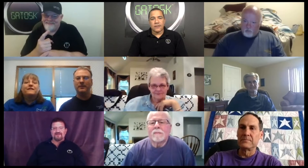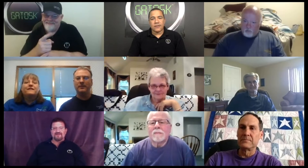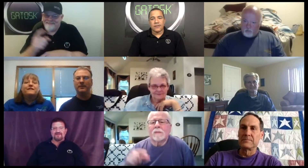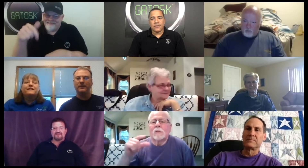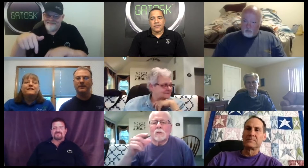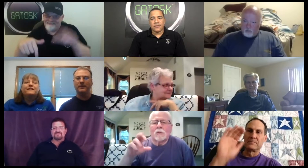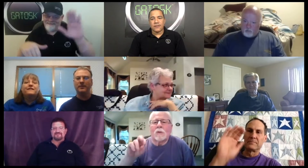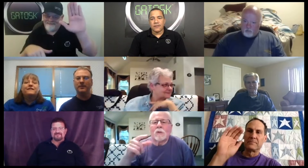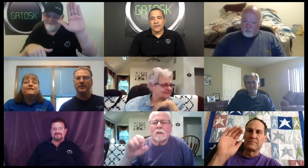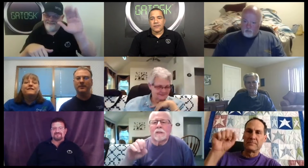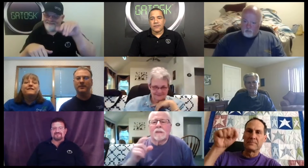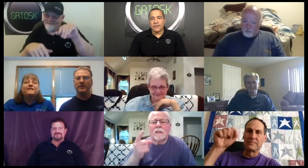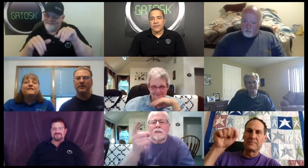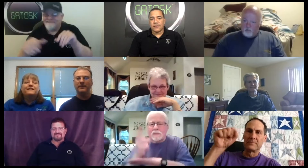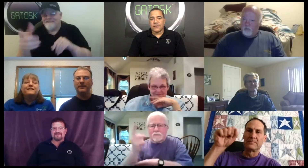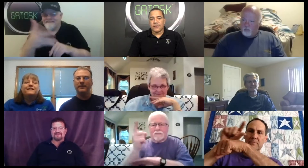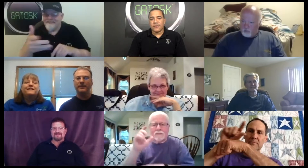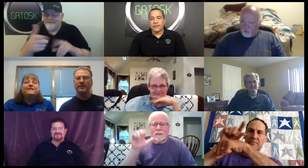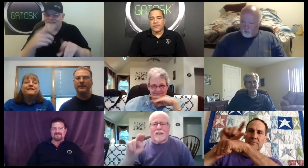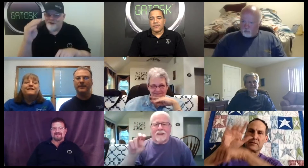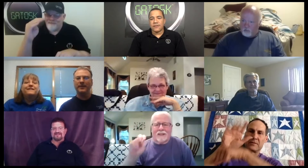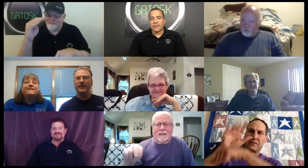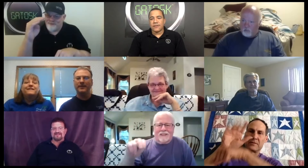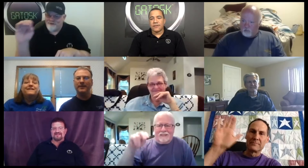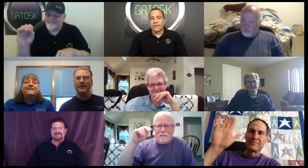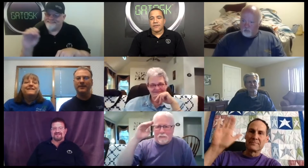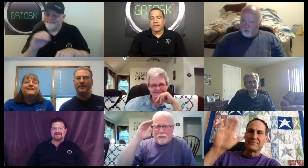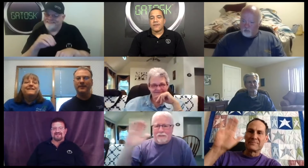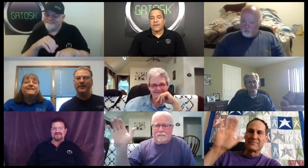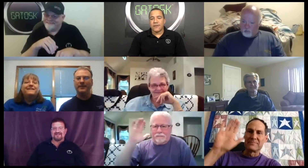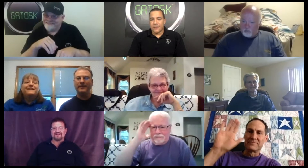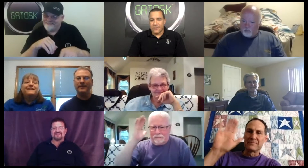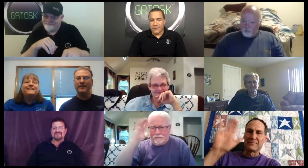correct? George, yes, that is correct. And then those 5 are from Missouri.